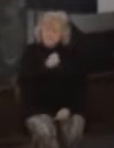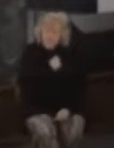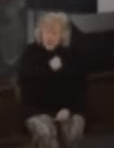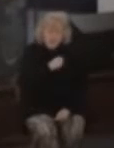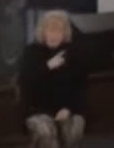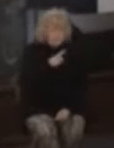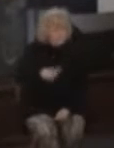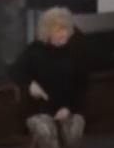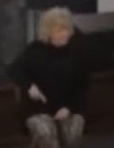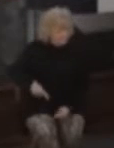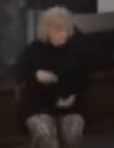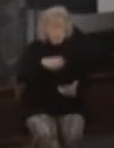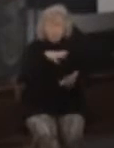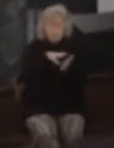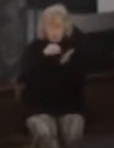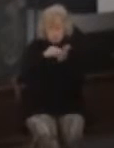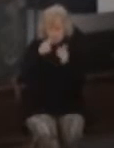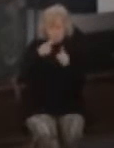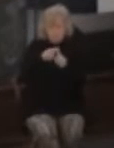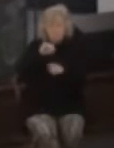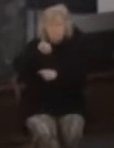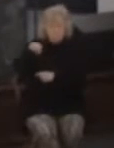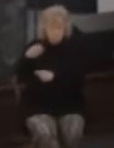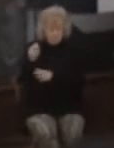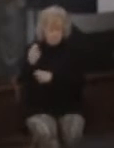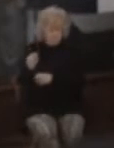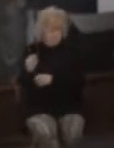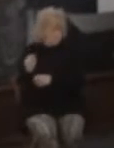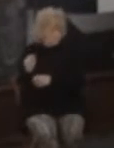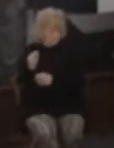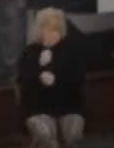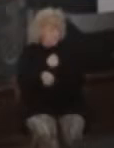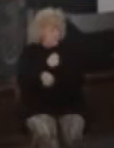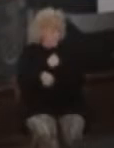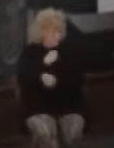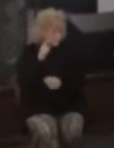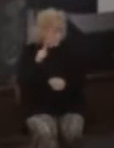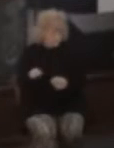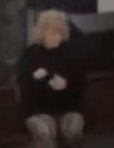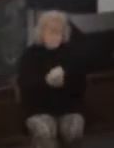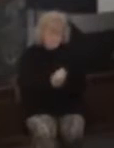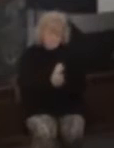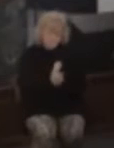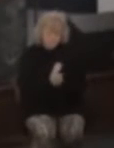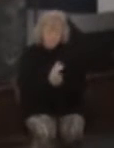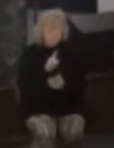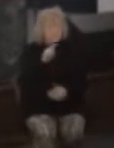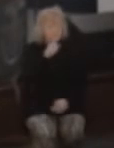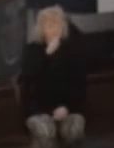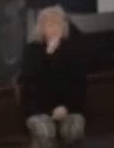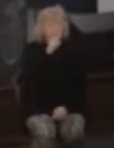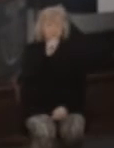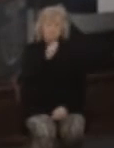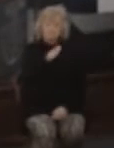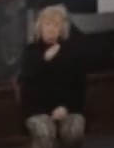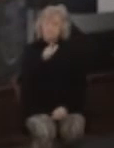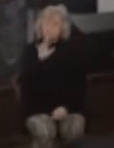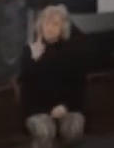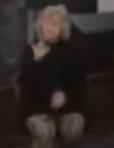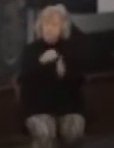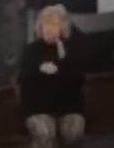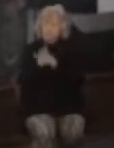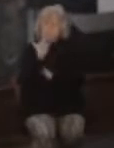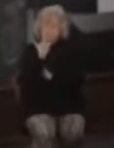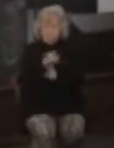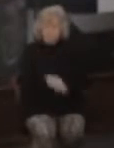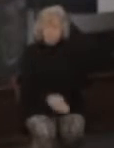things that we can learn from Jonathan's love for David, and we're going to be looking in 1 Samuel 18 this morning. But first